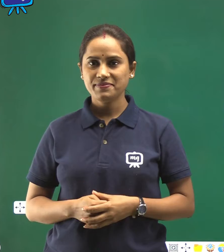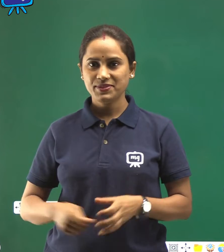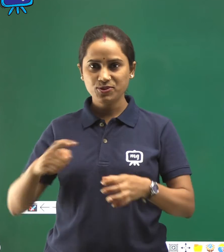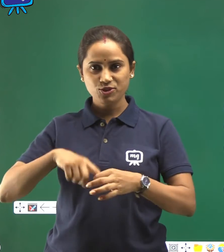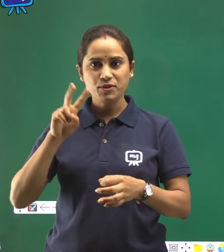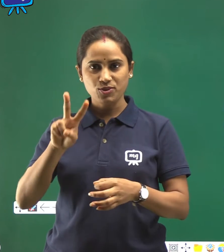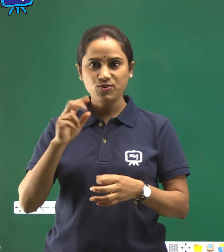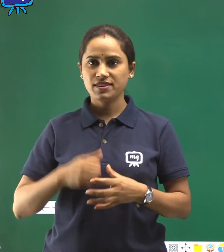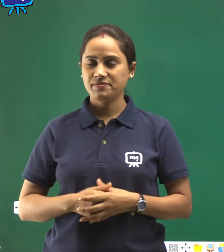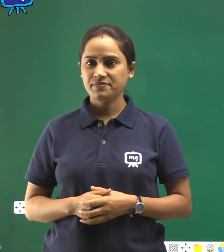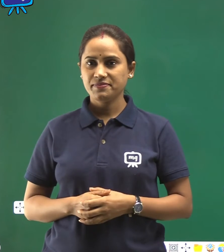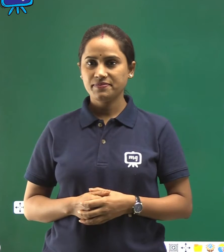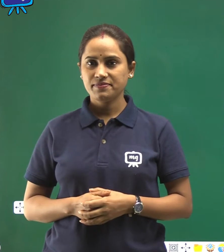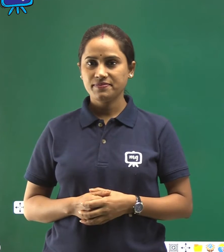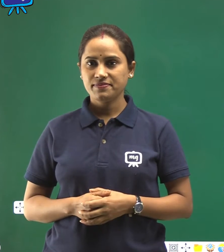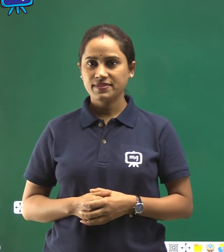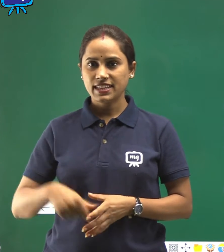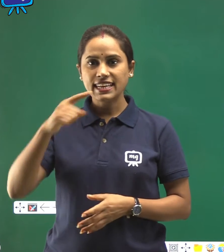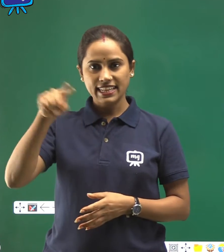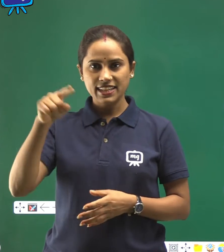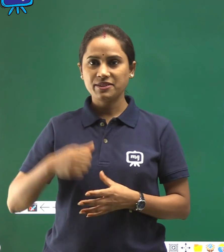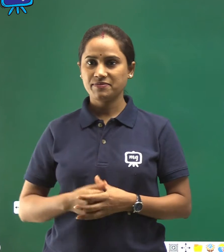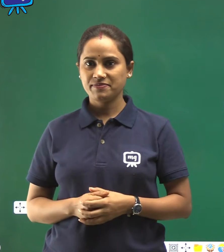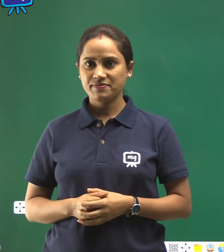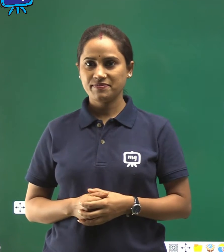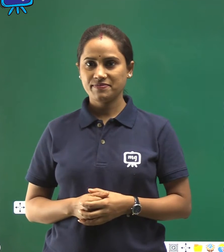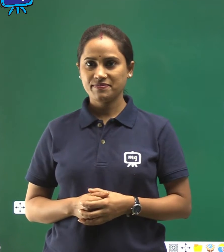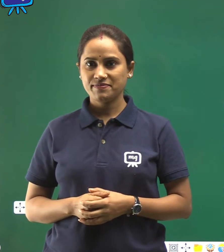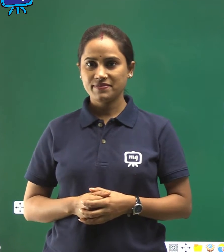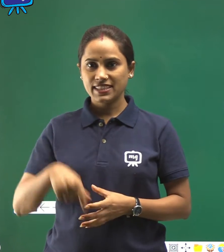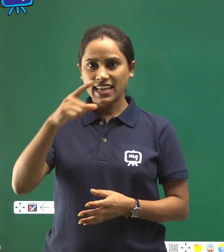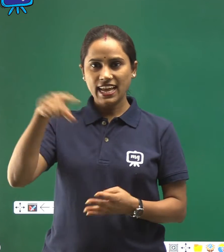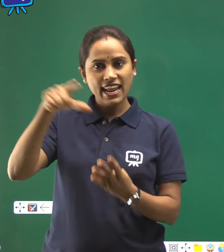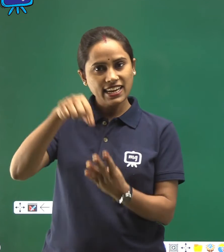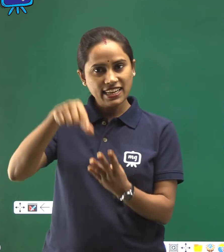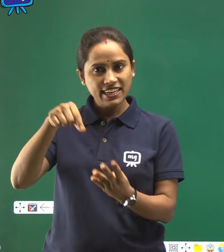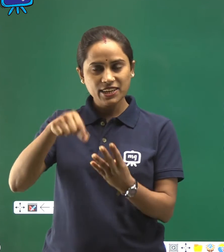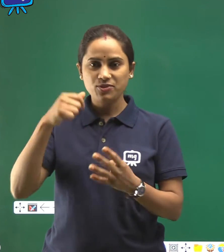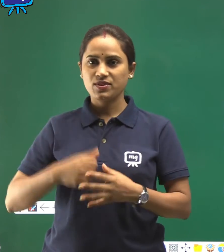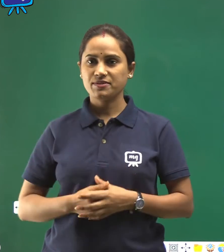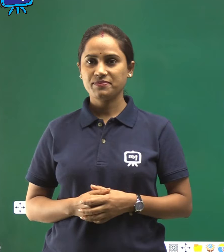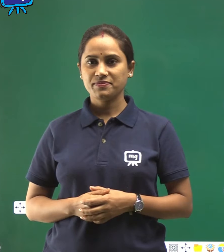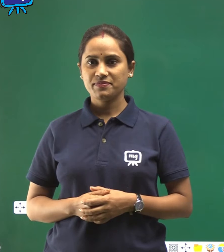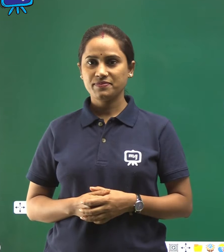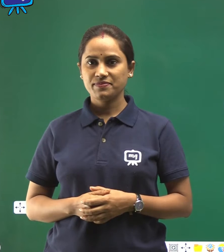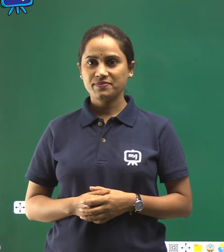Question number 2. Tick the correct alternative.